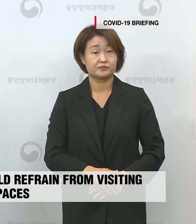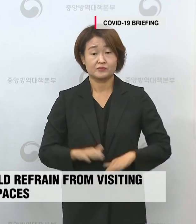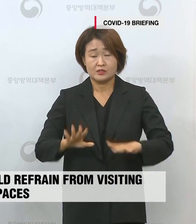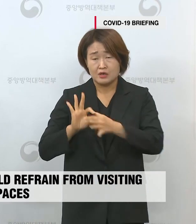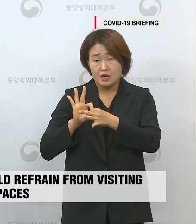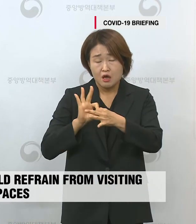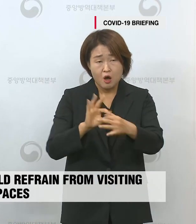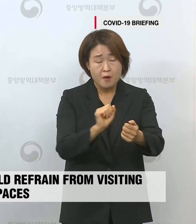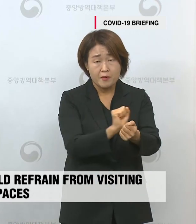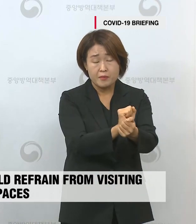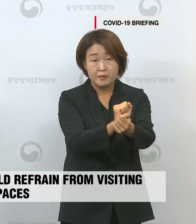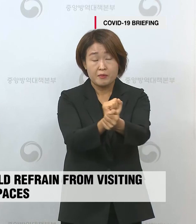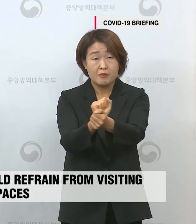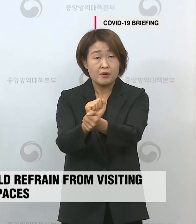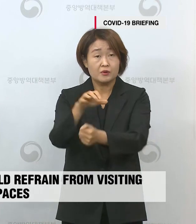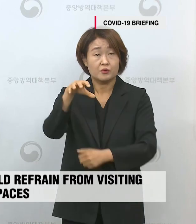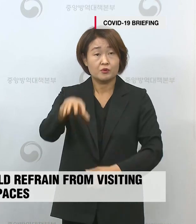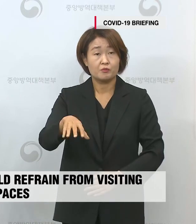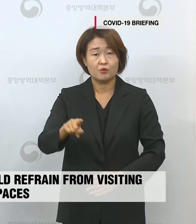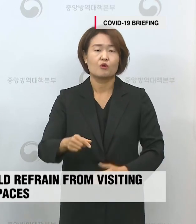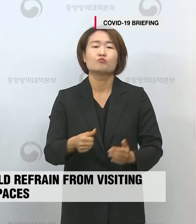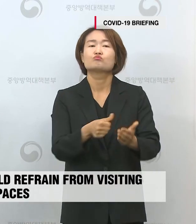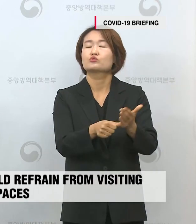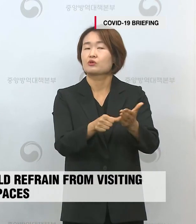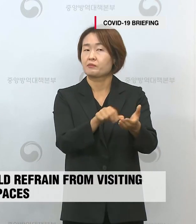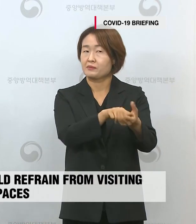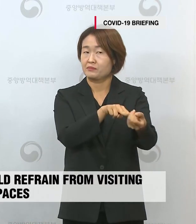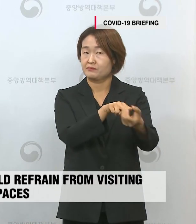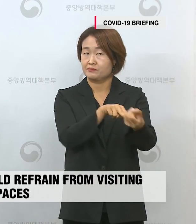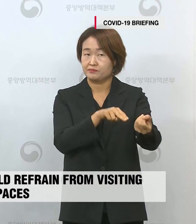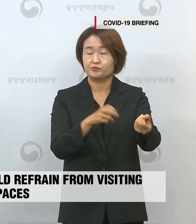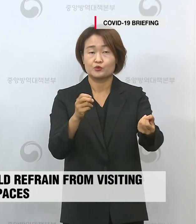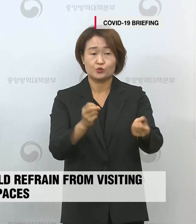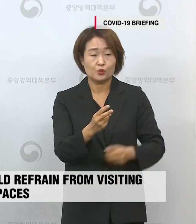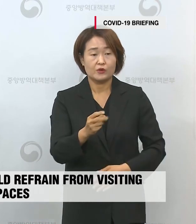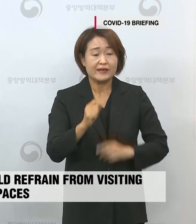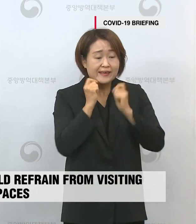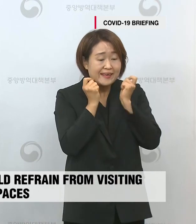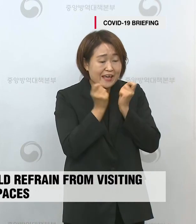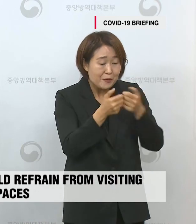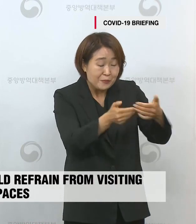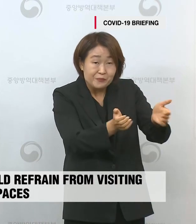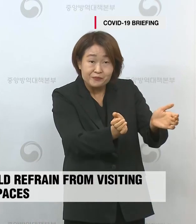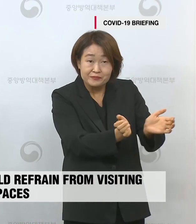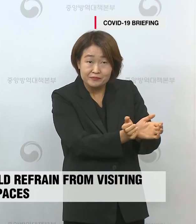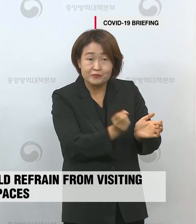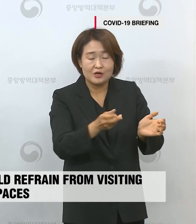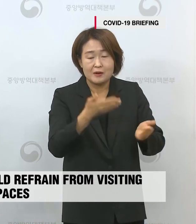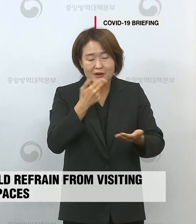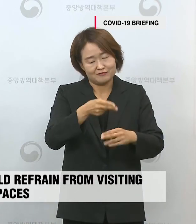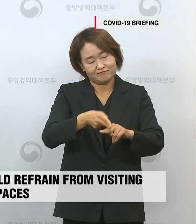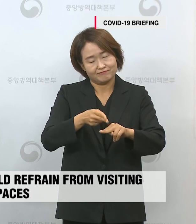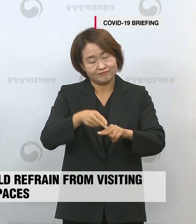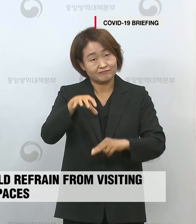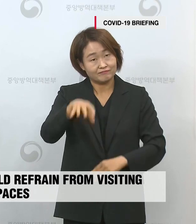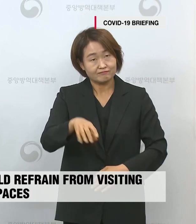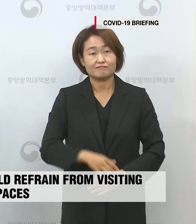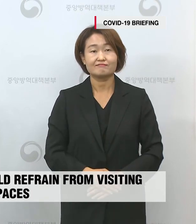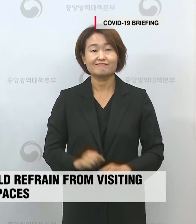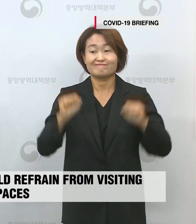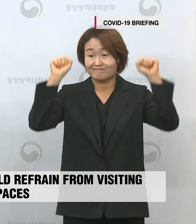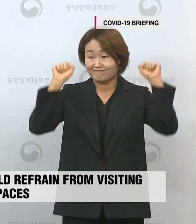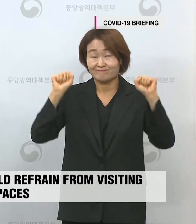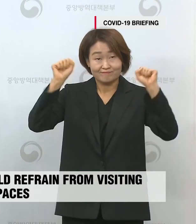schools. However, we are still seeing a continued surge in the number of patients, especially centering around